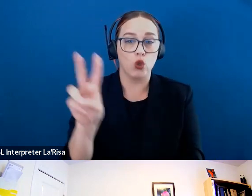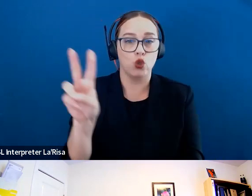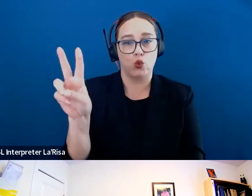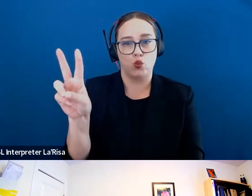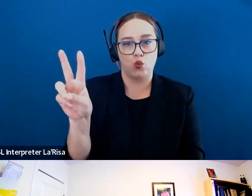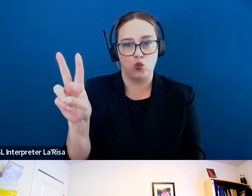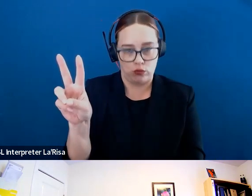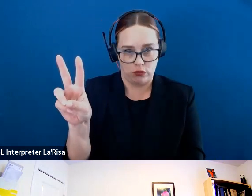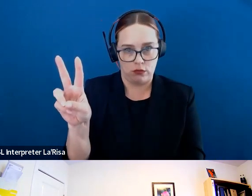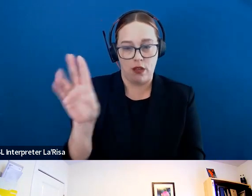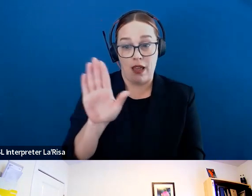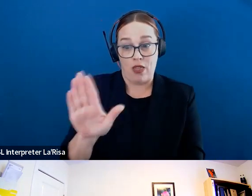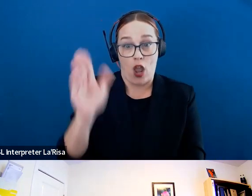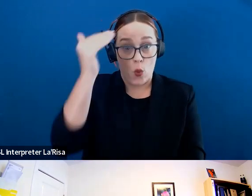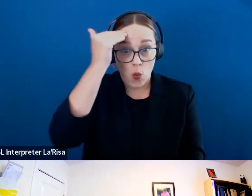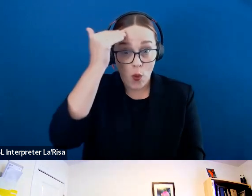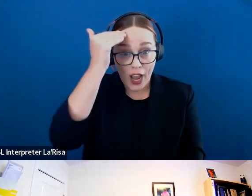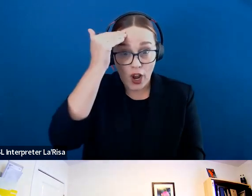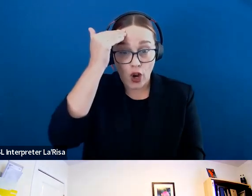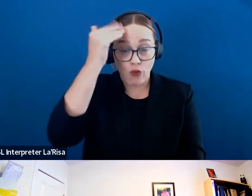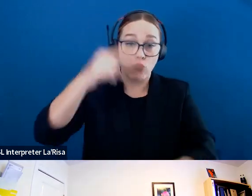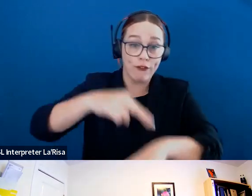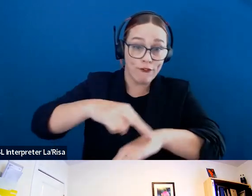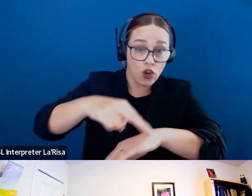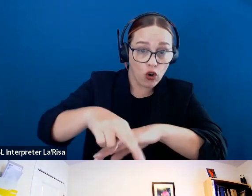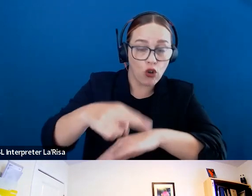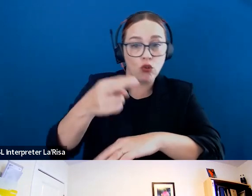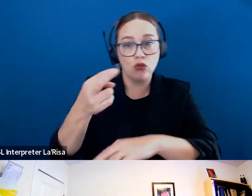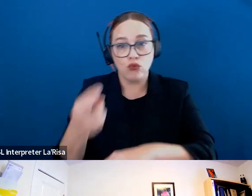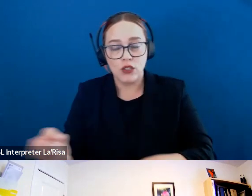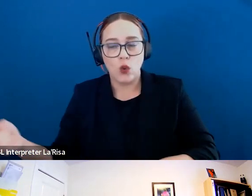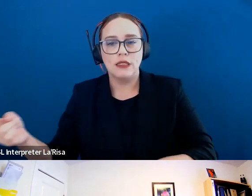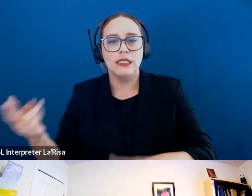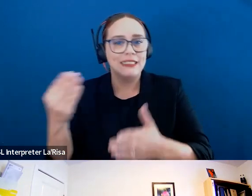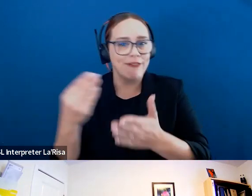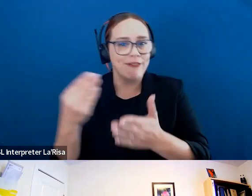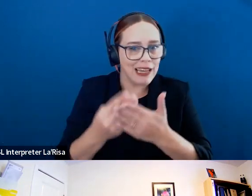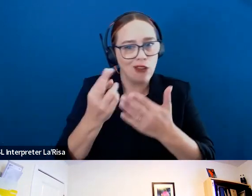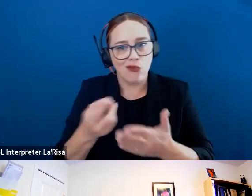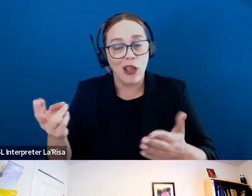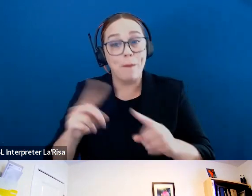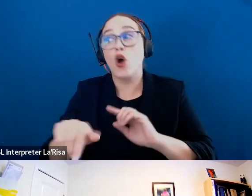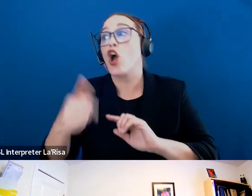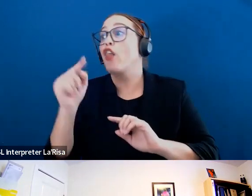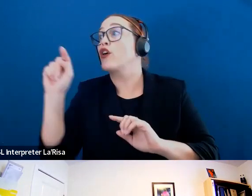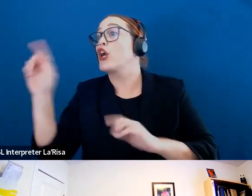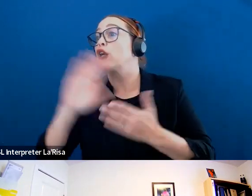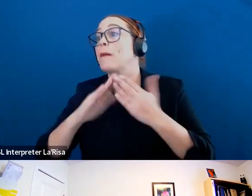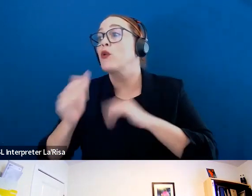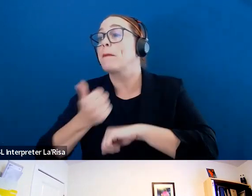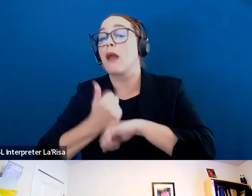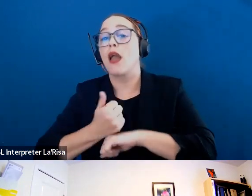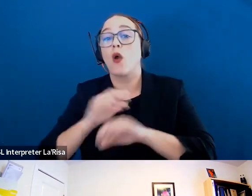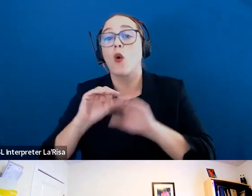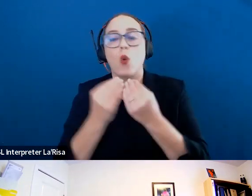they were aware of state referral and funding sources, but not as much aware of what other community-based organizations are